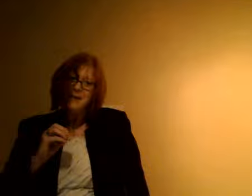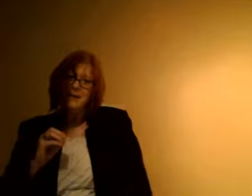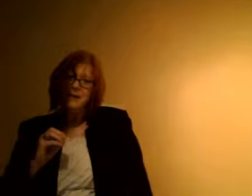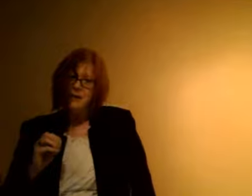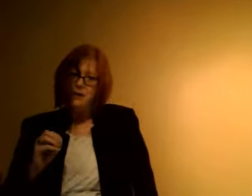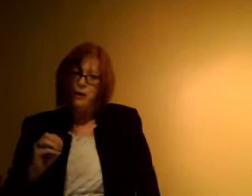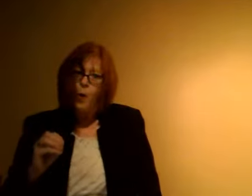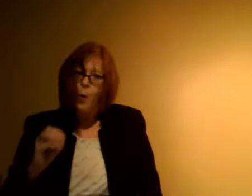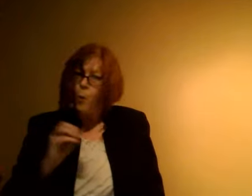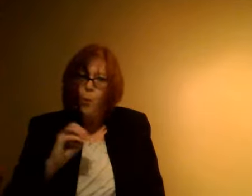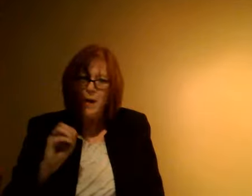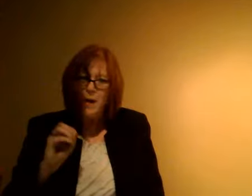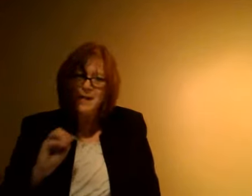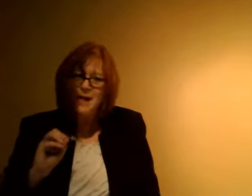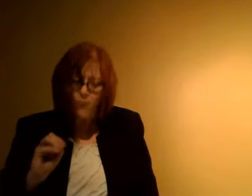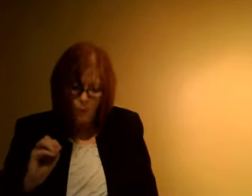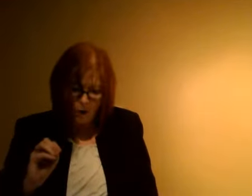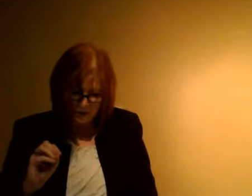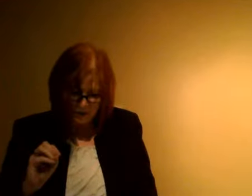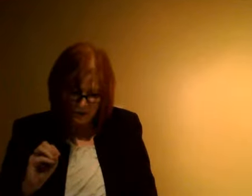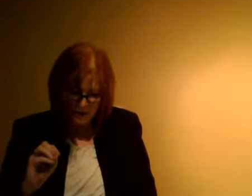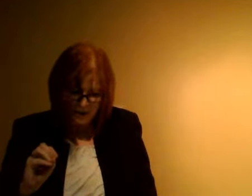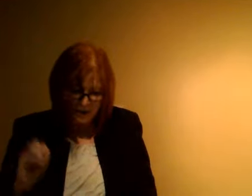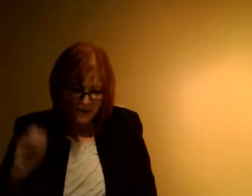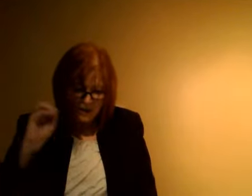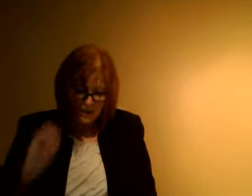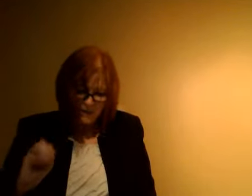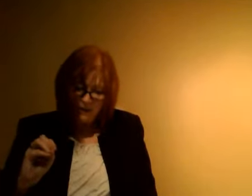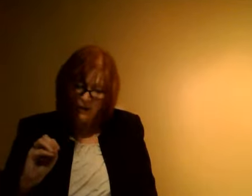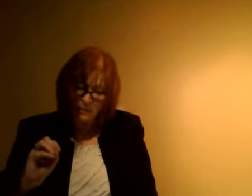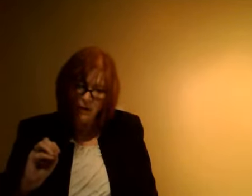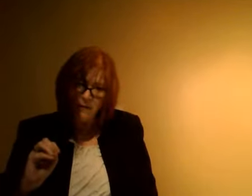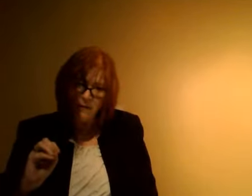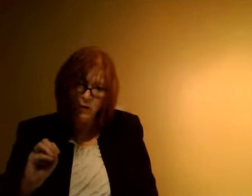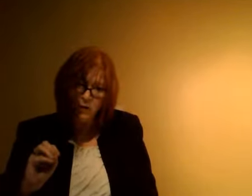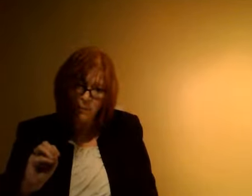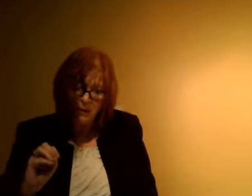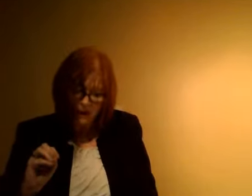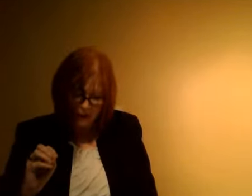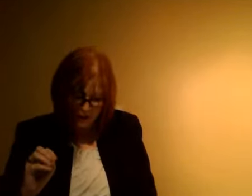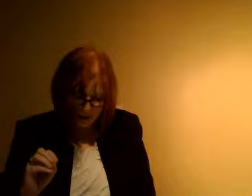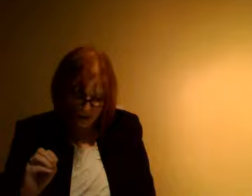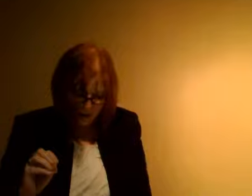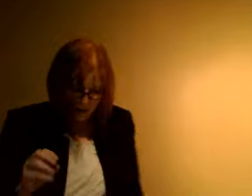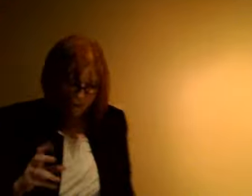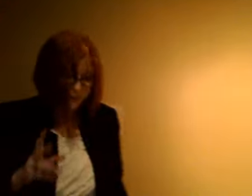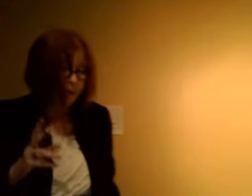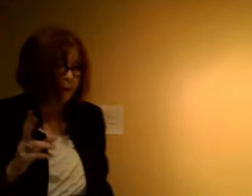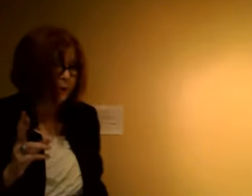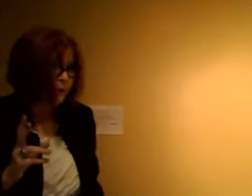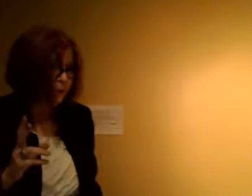As leaders, we never want the perception of others to be, there they go